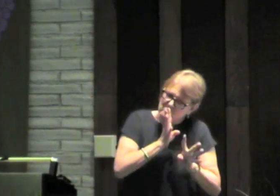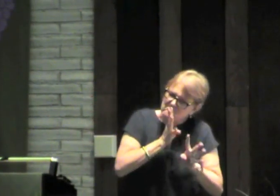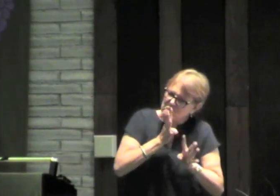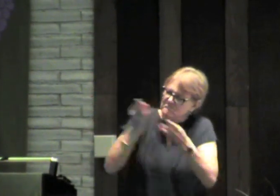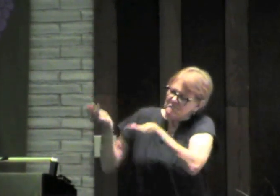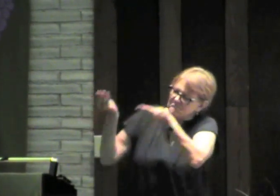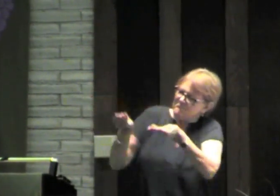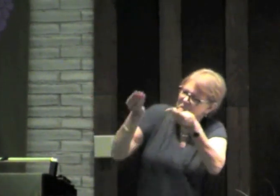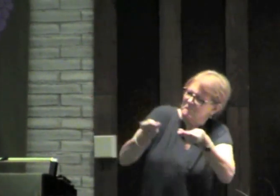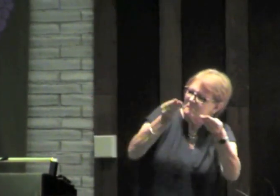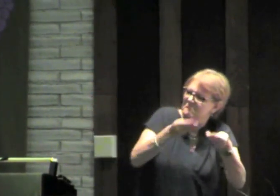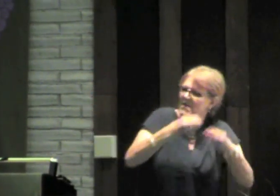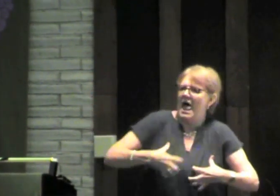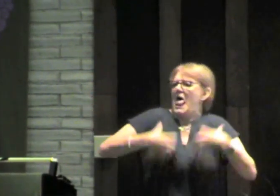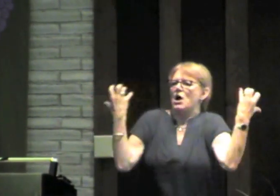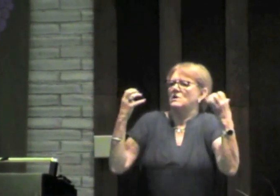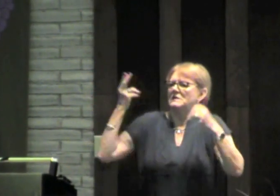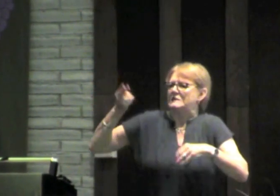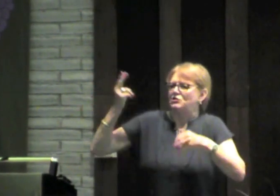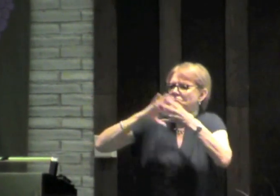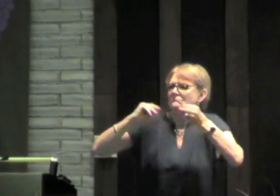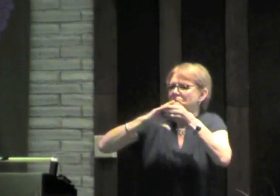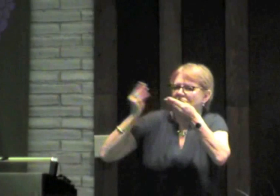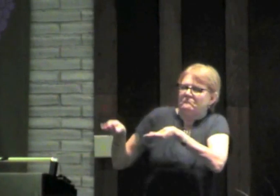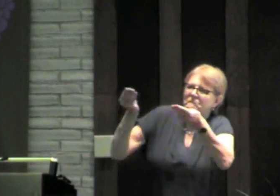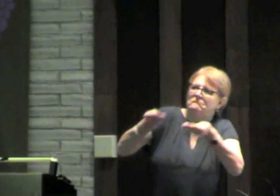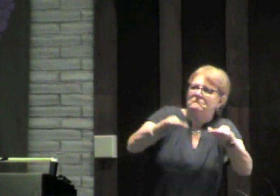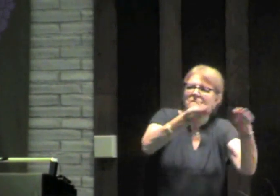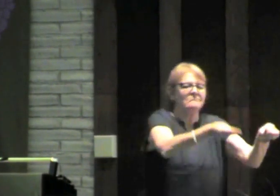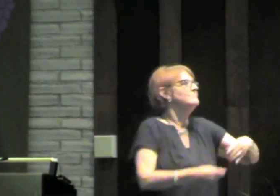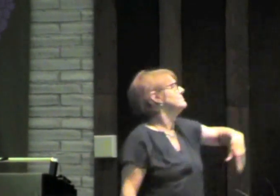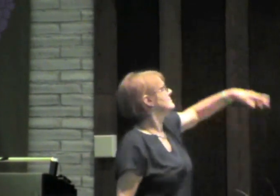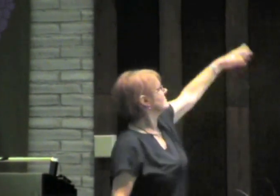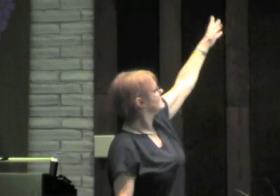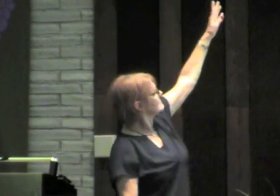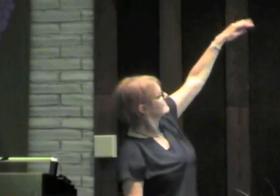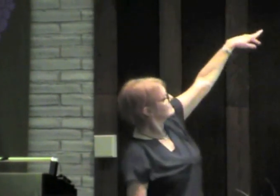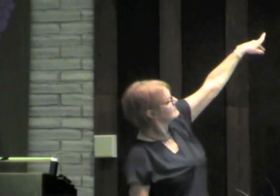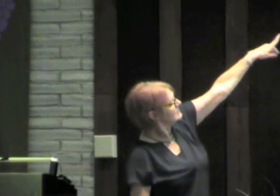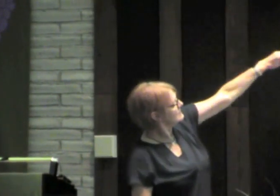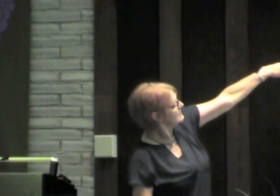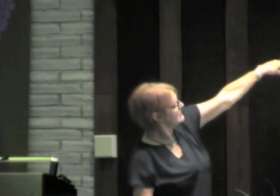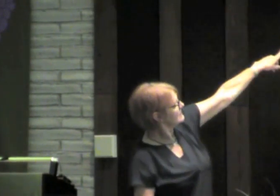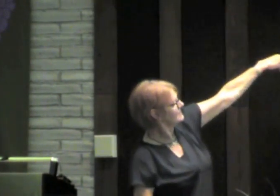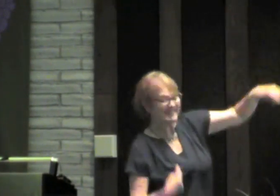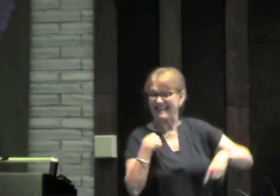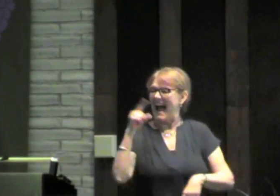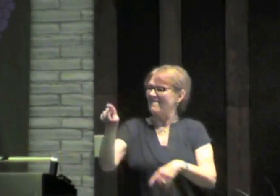good. You know, it's very patriarchal. And the historical stories are just carried from generation